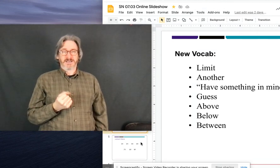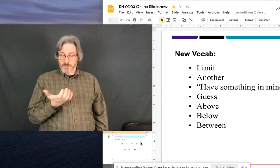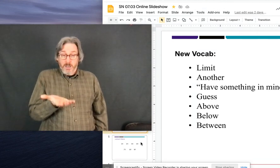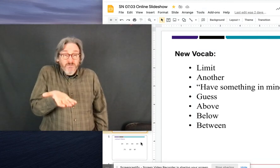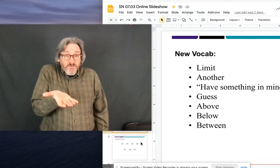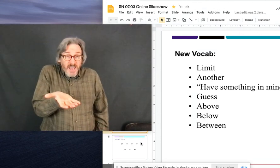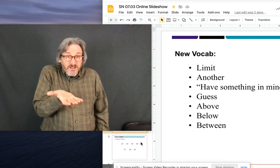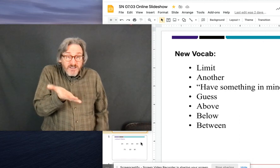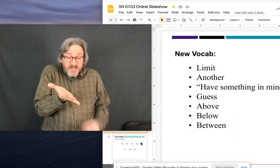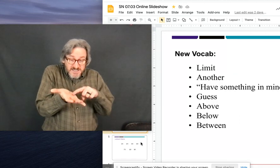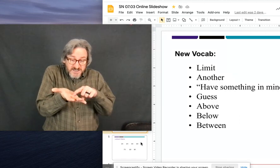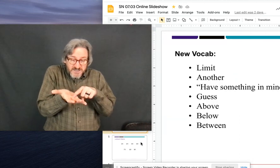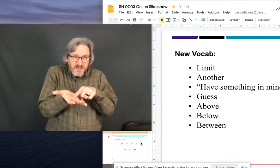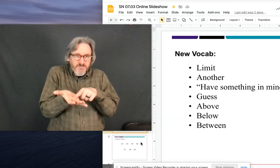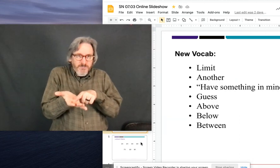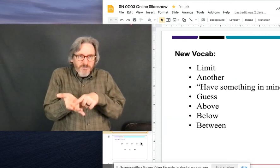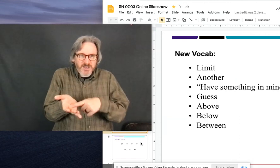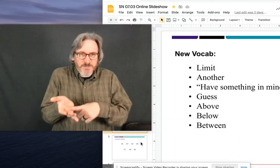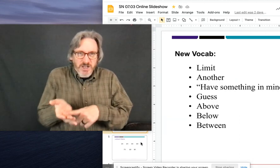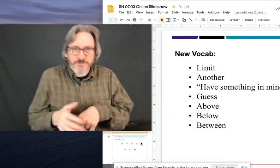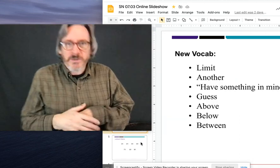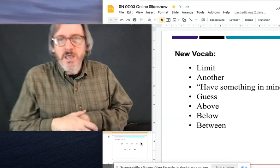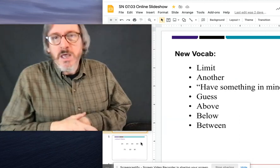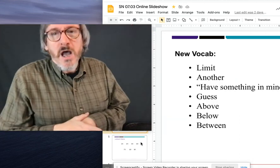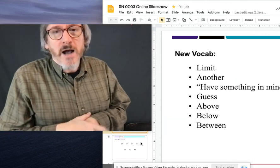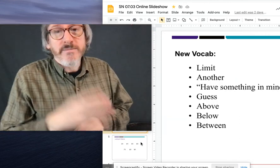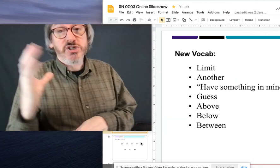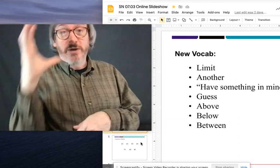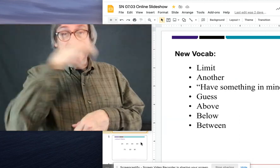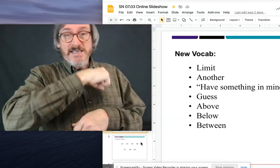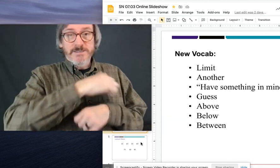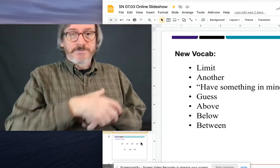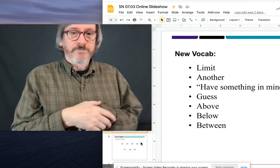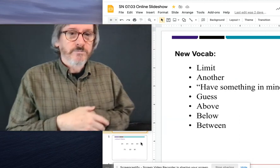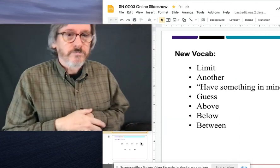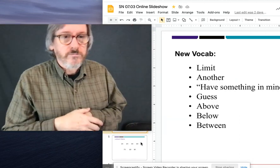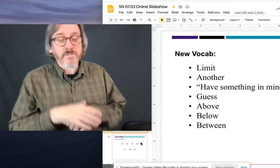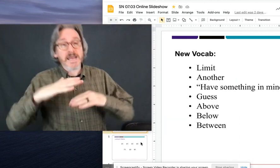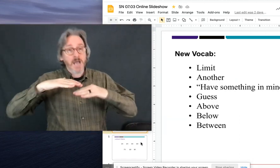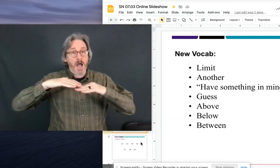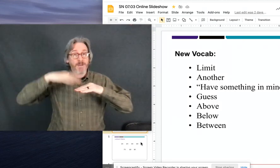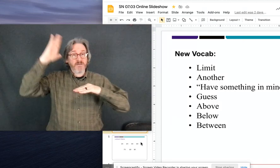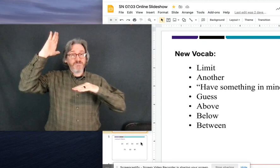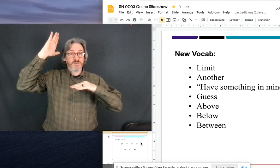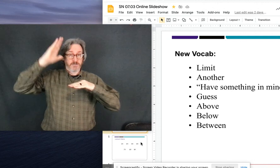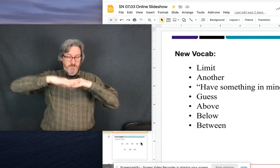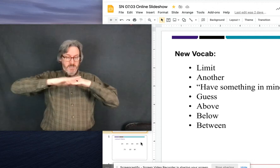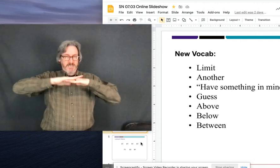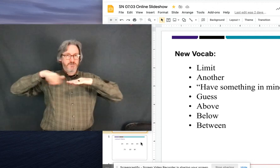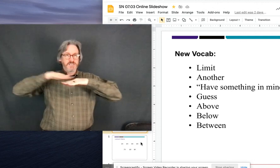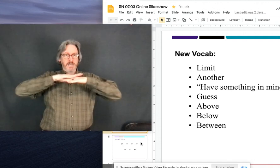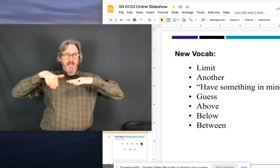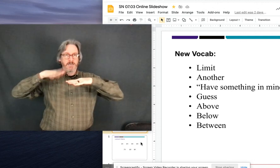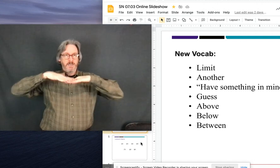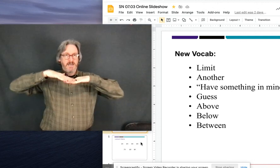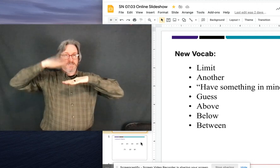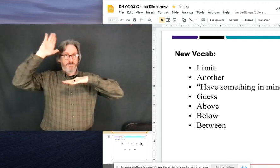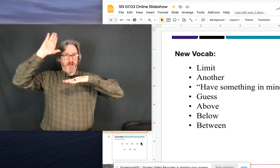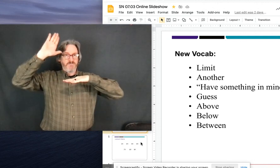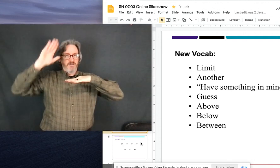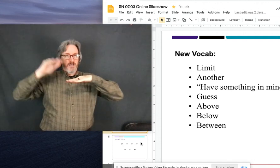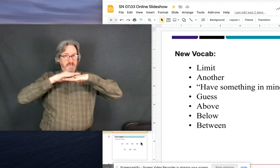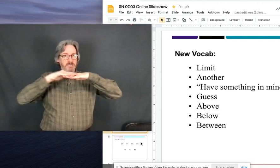Like, fruit fly. Look, little smudge. So guess, and above, here's the line and